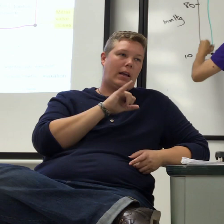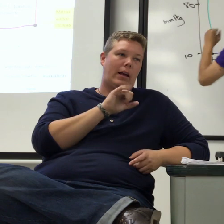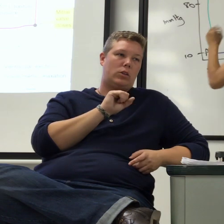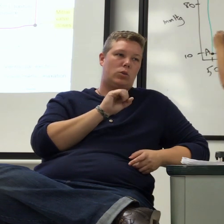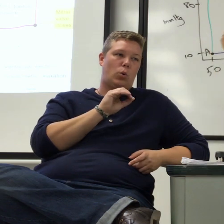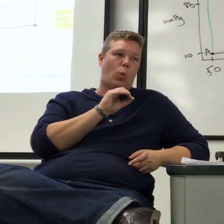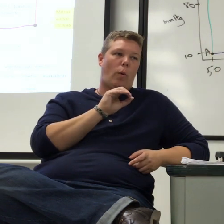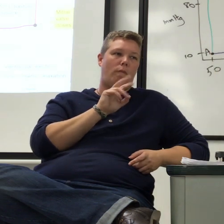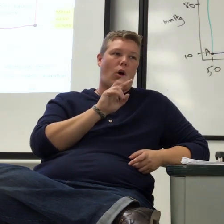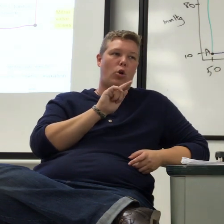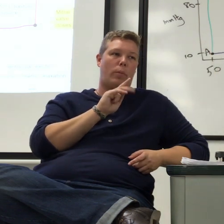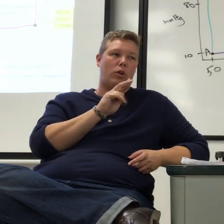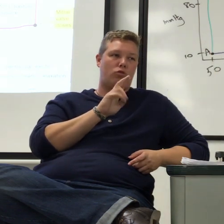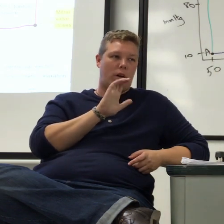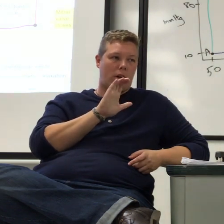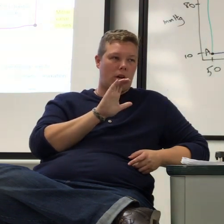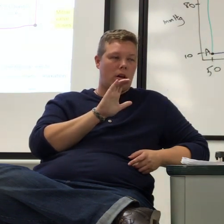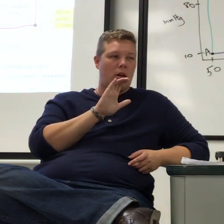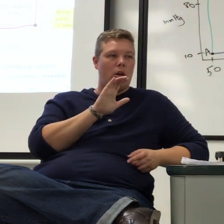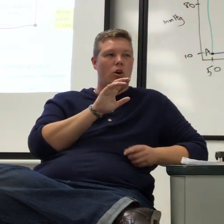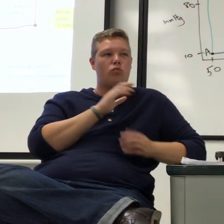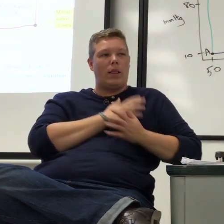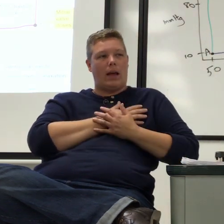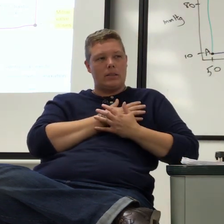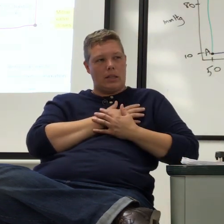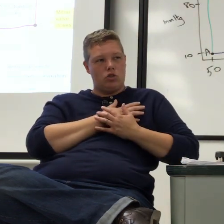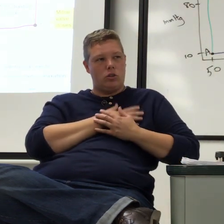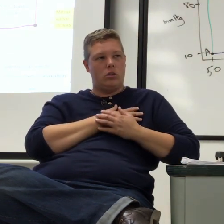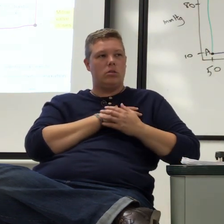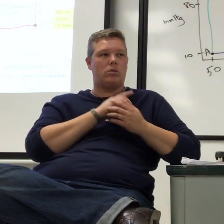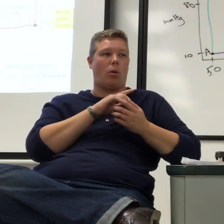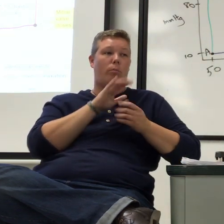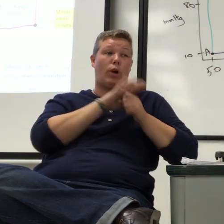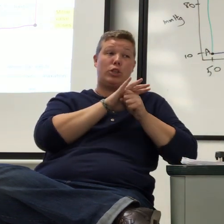Isovolumetric relaxation. Pressure didn't change, volume stayed at 50.